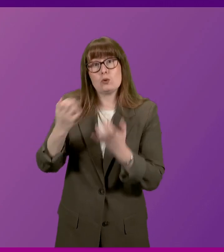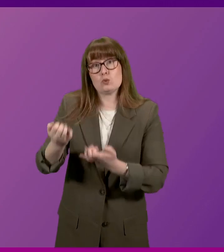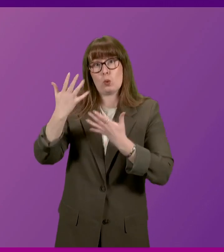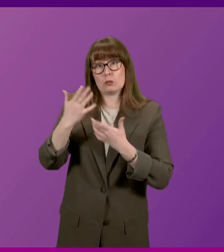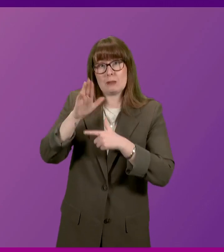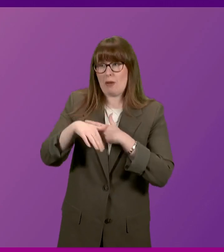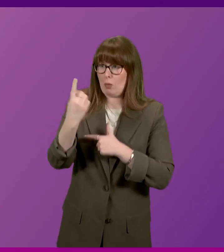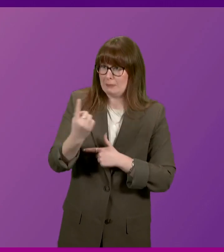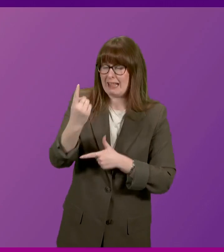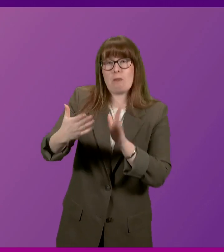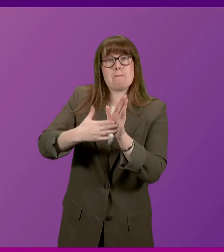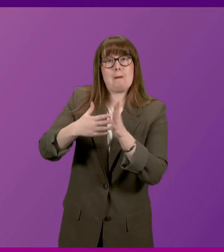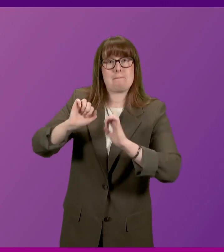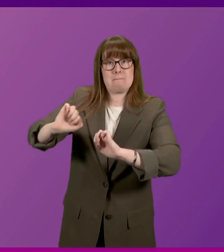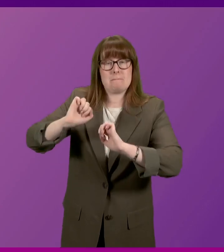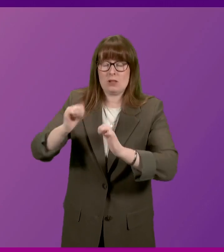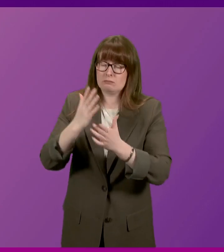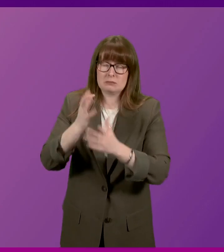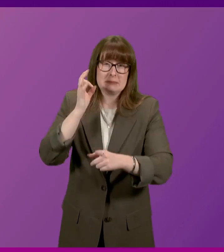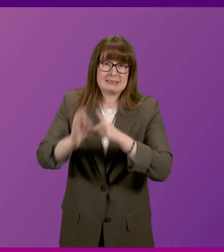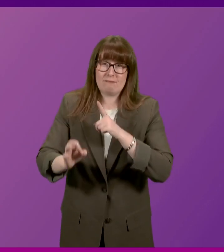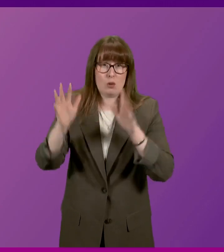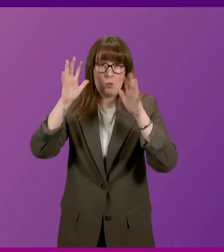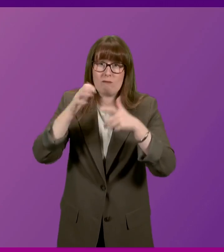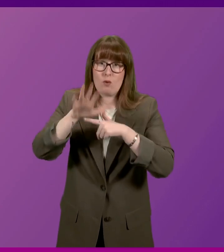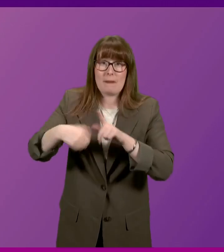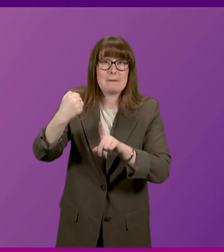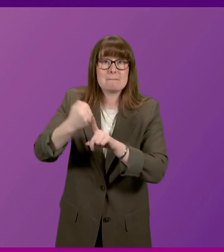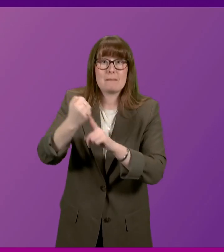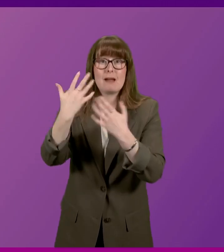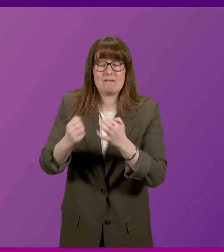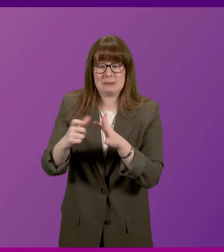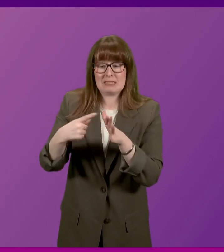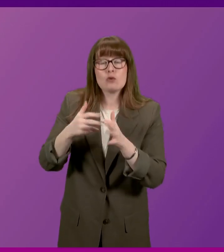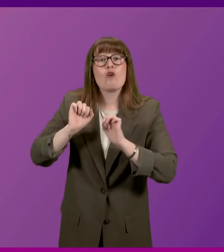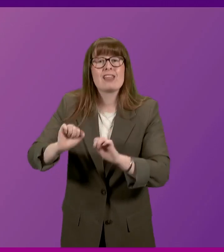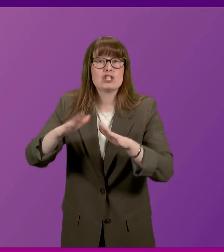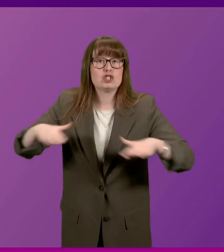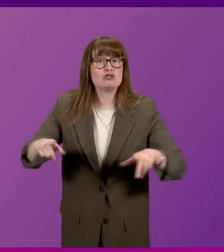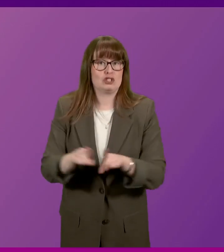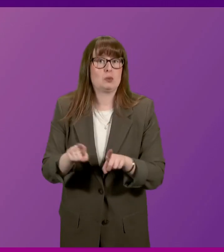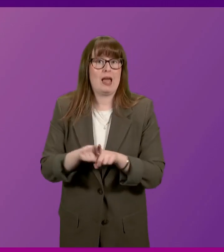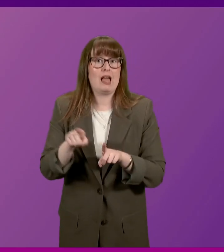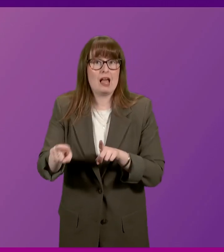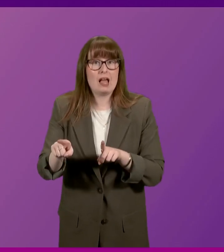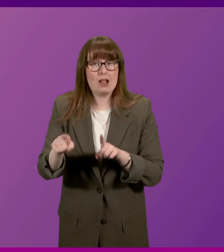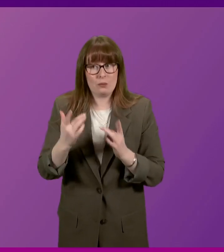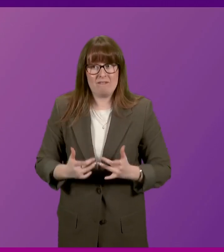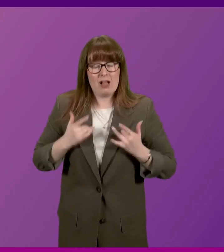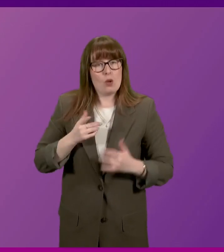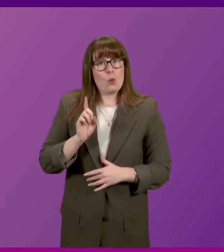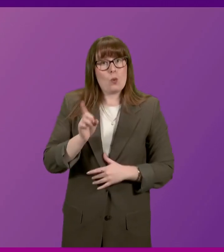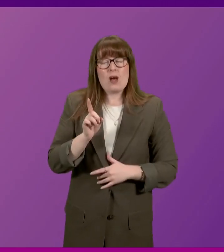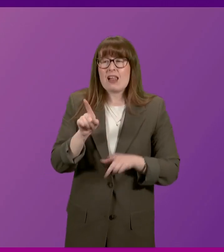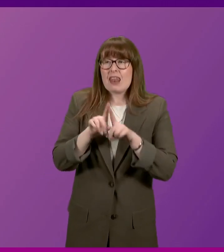mothers. They were particularly worried about the unique impact of domestic abuse on their children, which we kind of felt was a